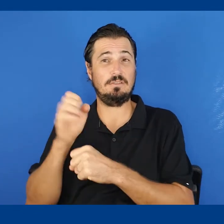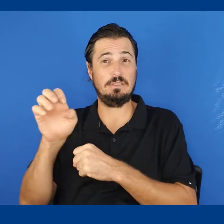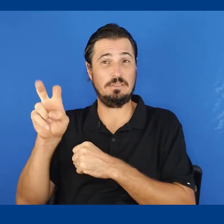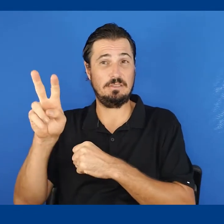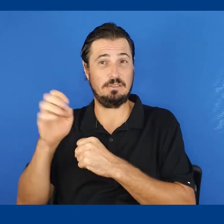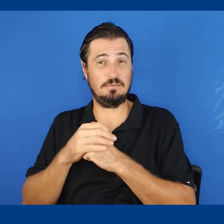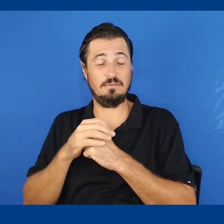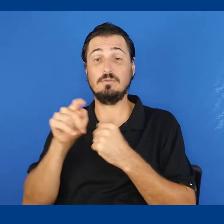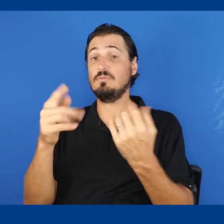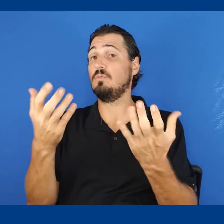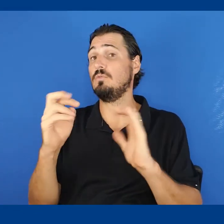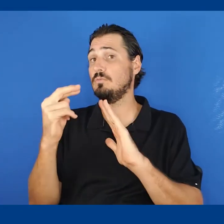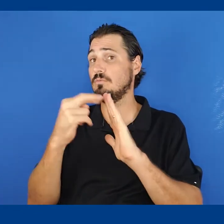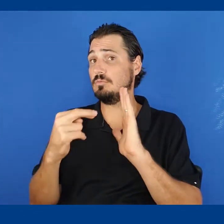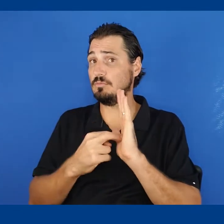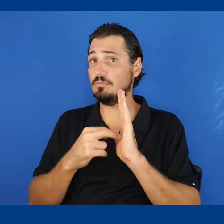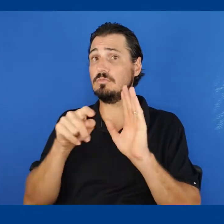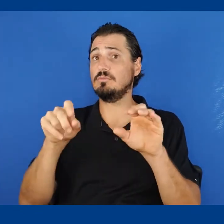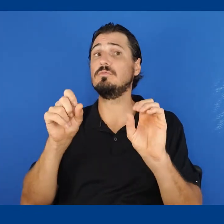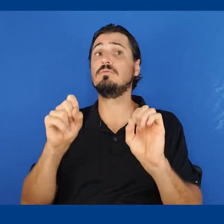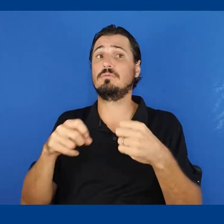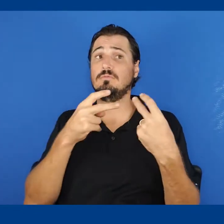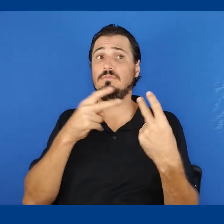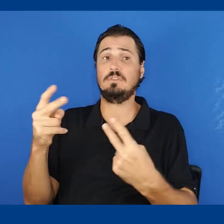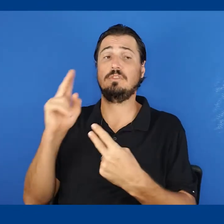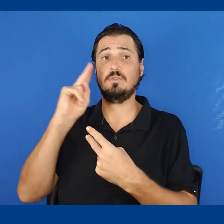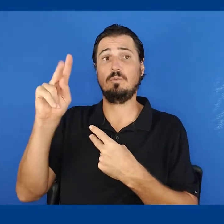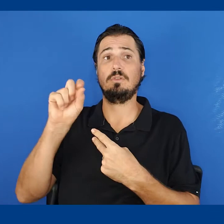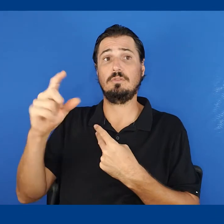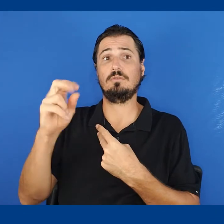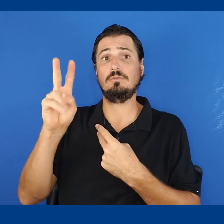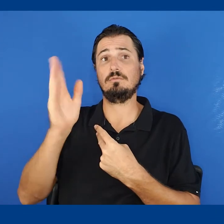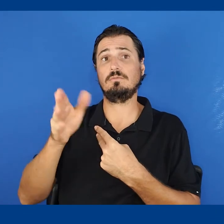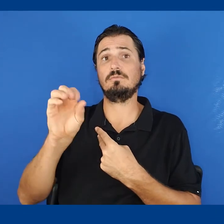for distribution in times and locations, please visit